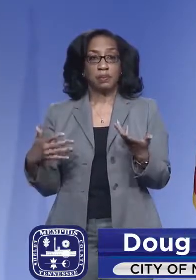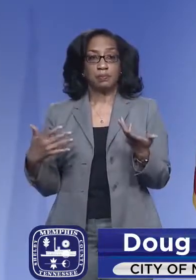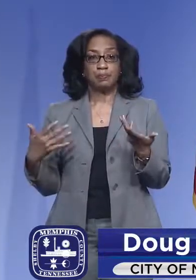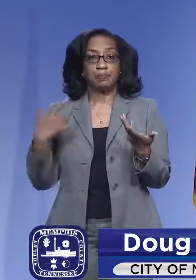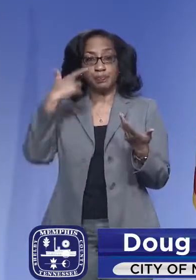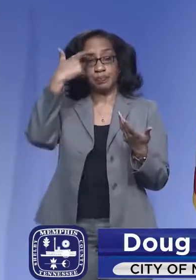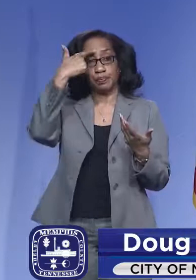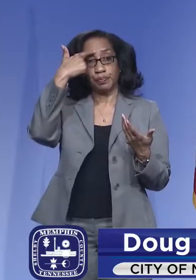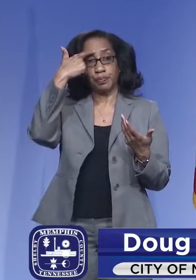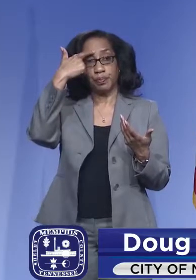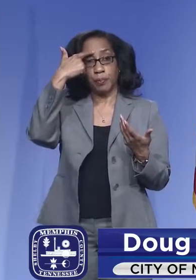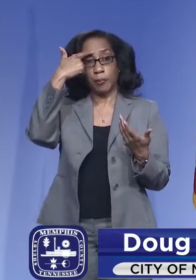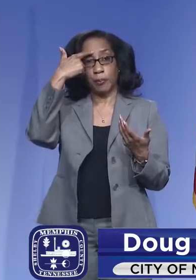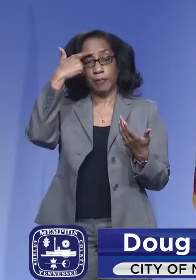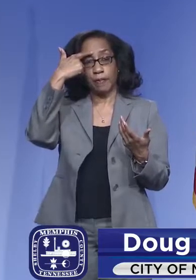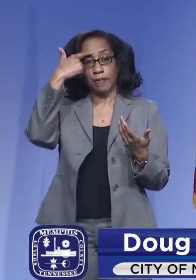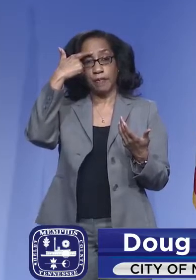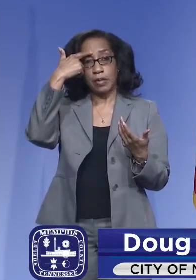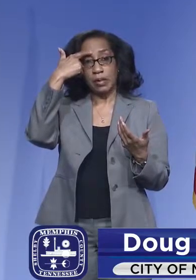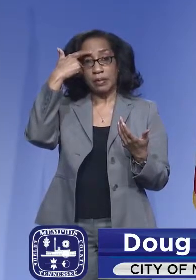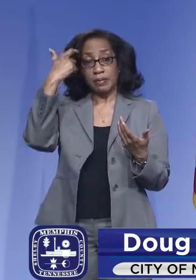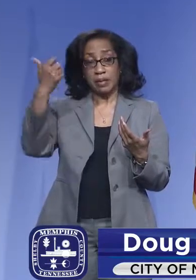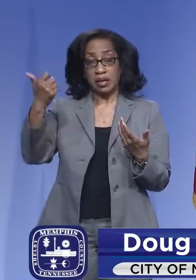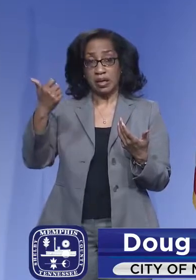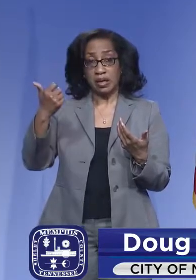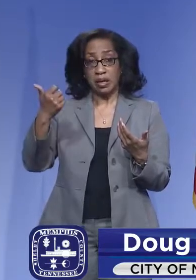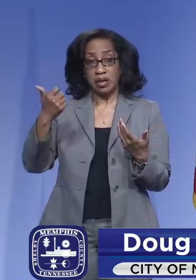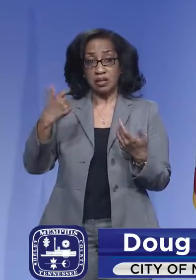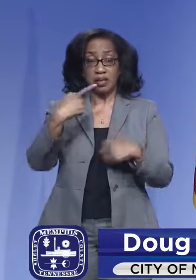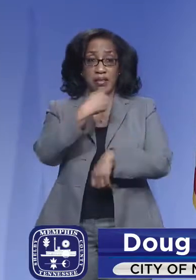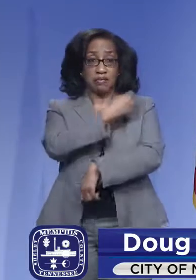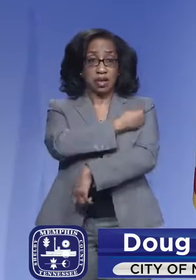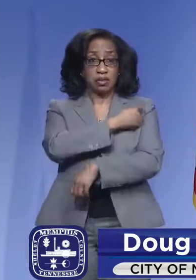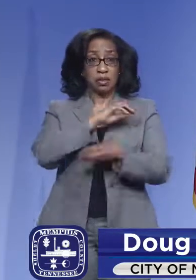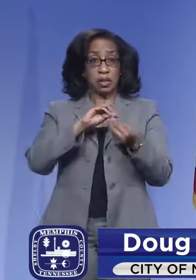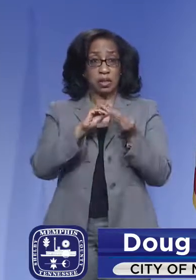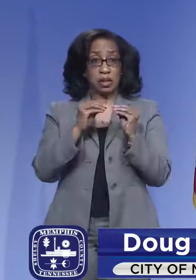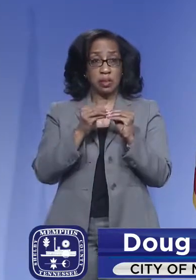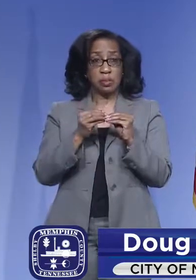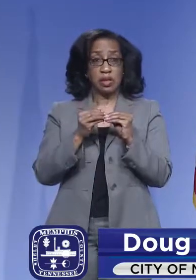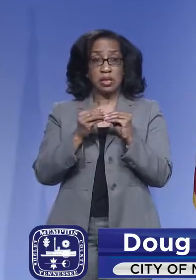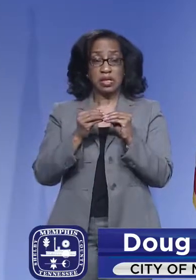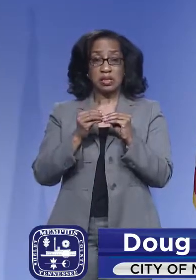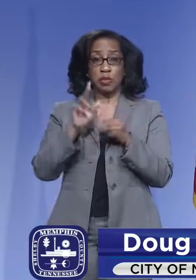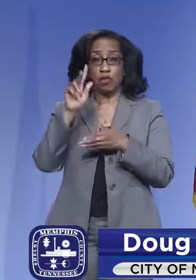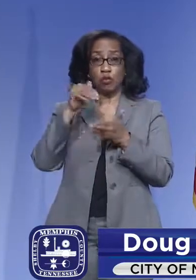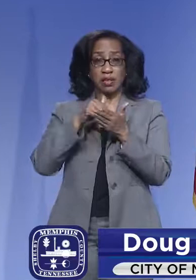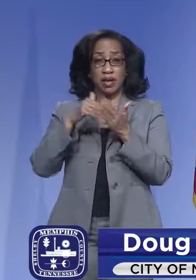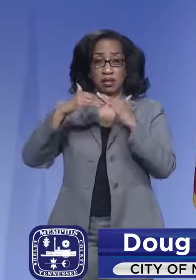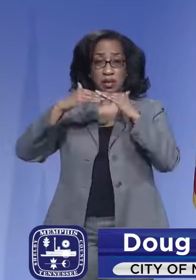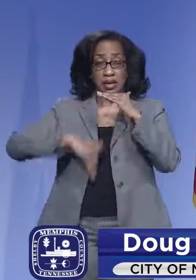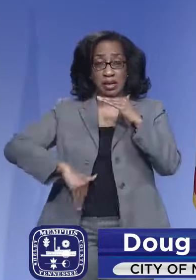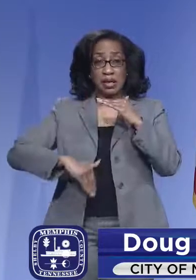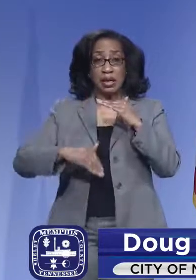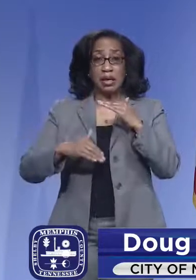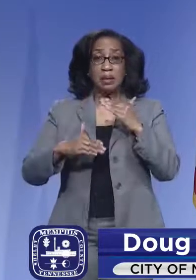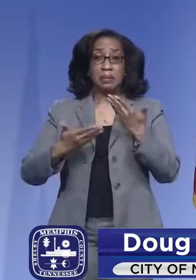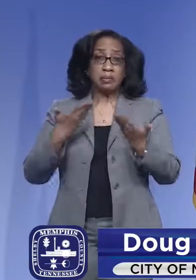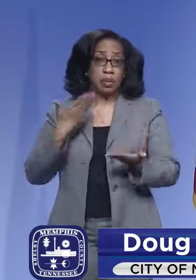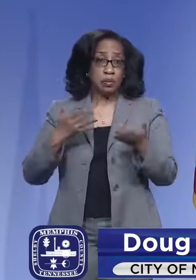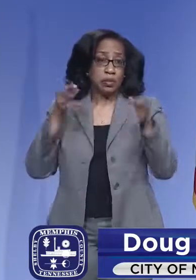because the take rate on the vaccination site has been substantially under 3,000 a day, if they would choose to redeploy some of